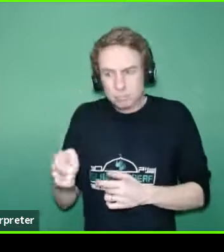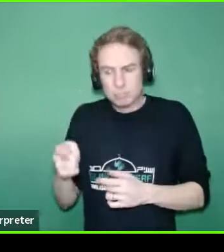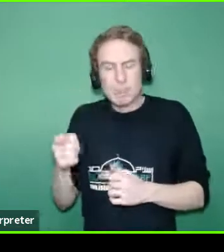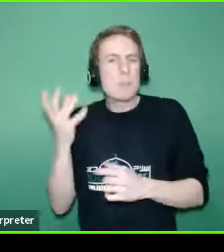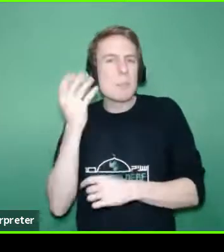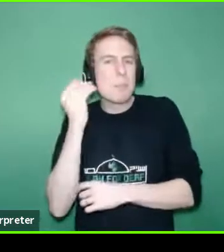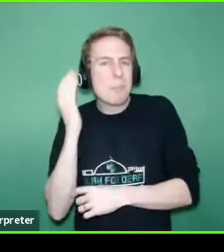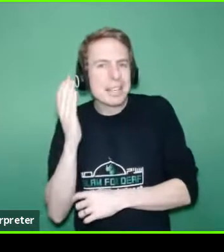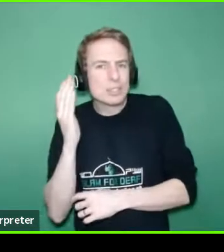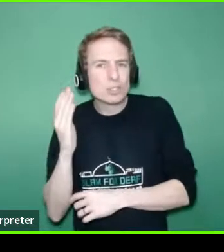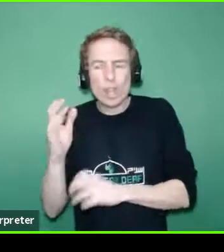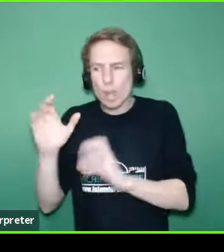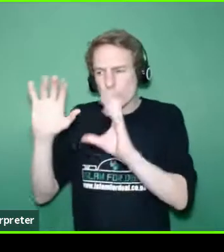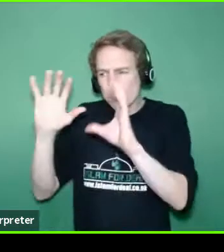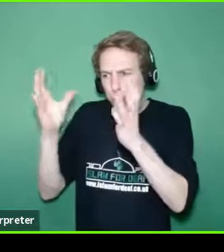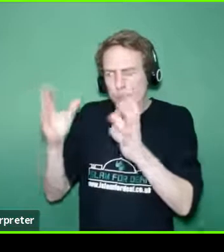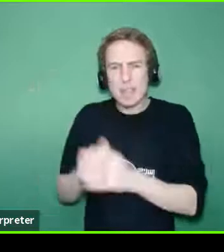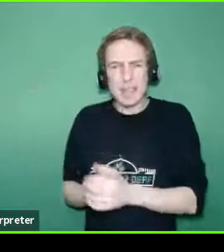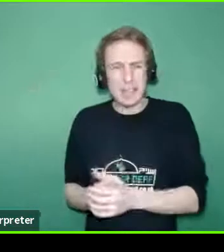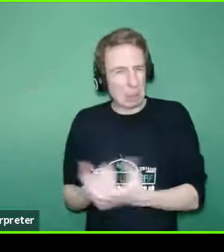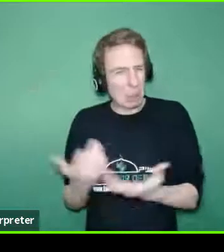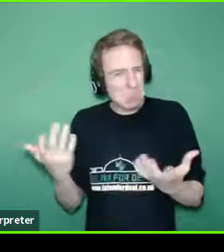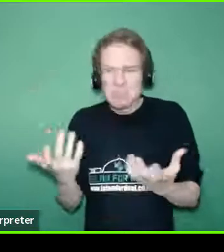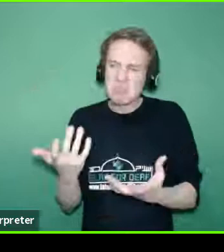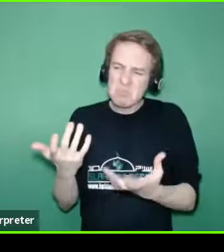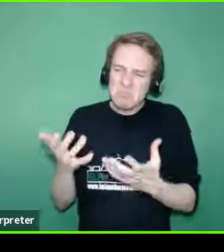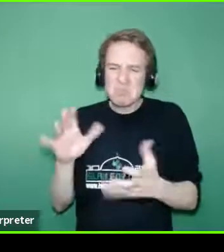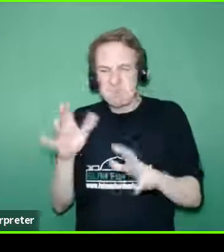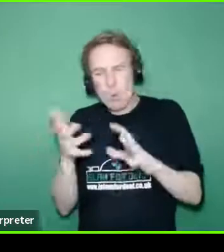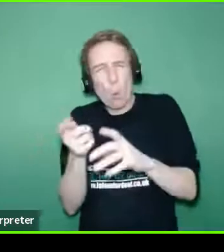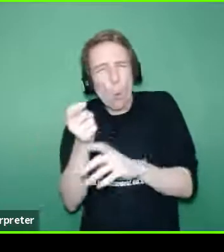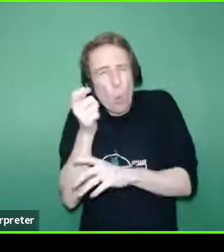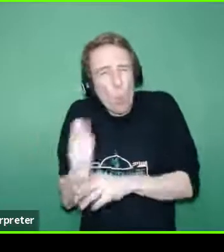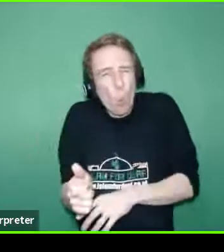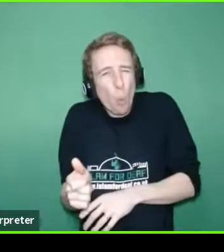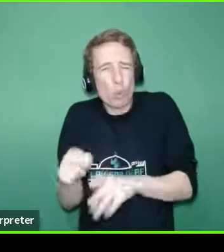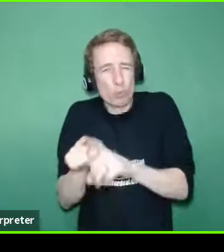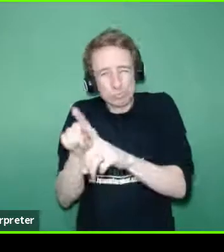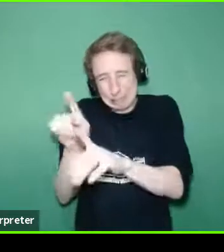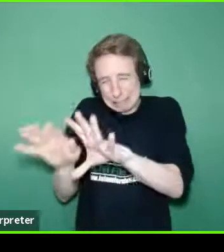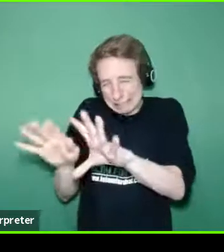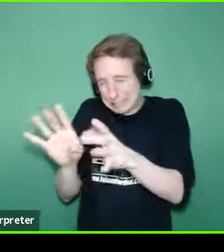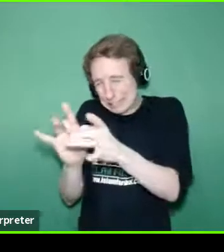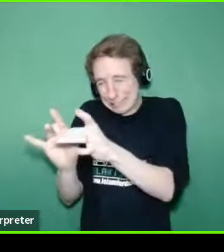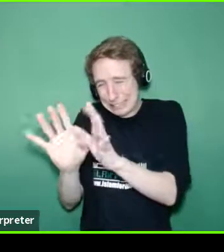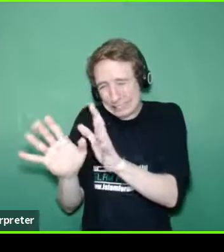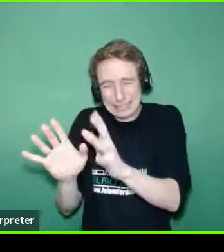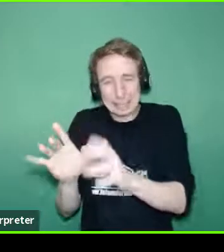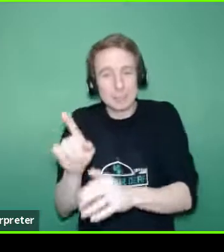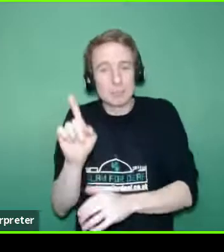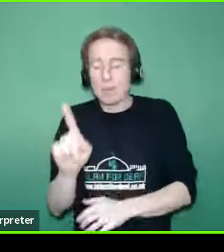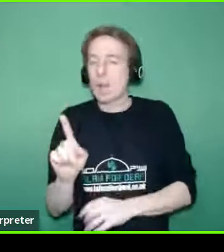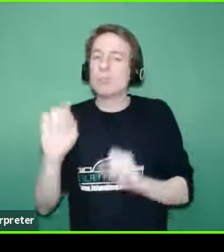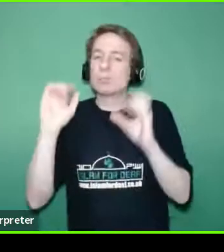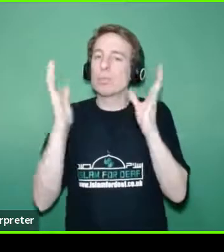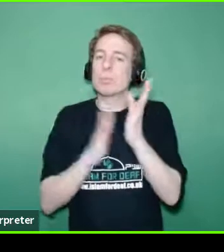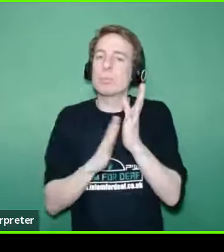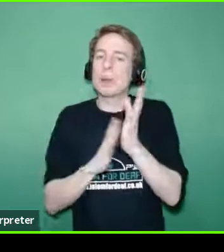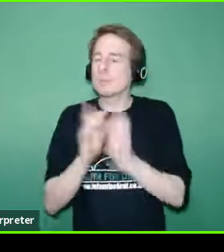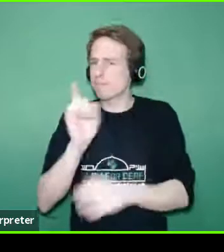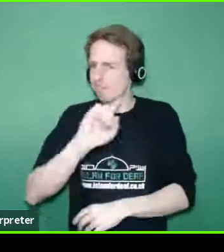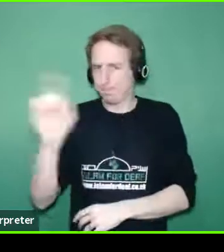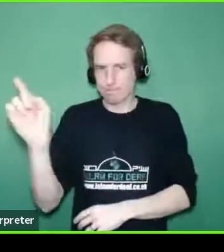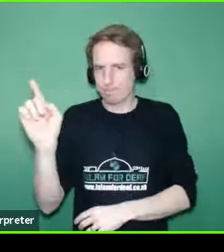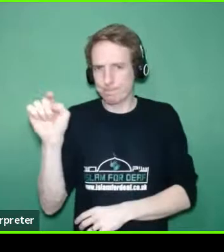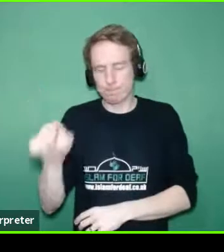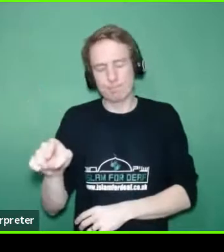of relationship between them. It's still the fact that the Prophet, peace and blessings be upon him, corrected him. So it's